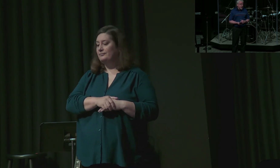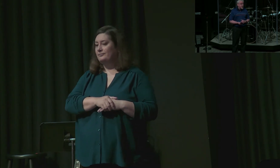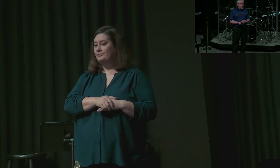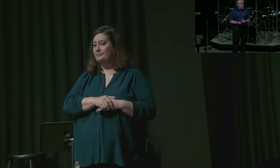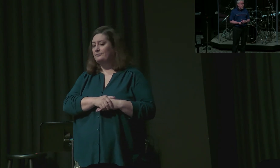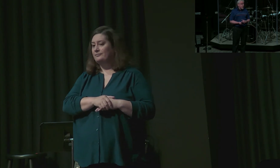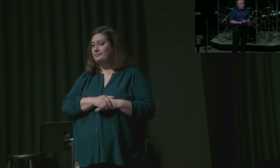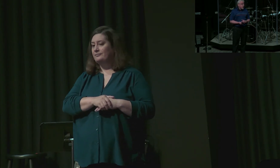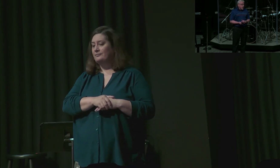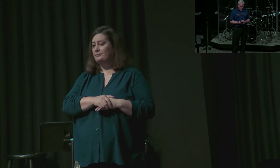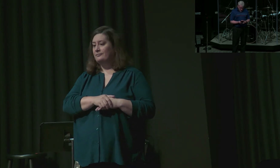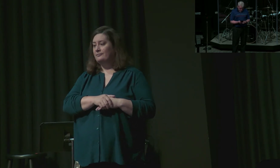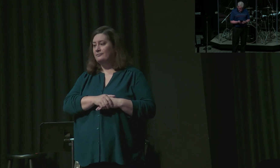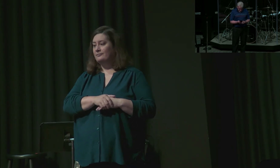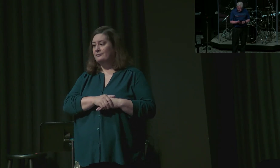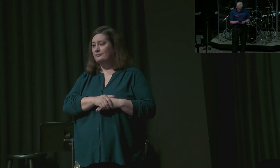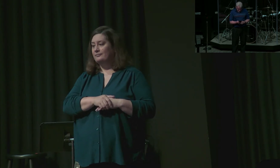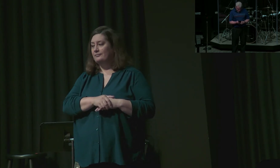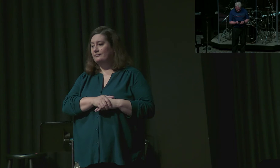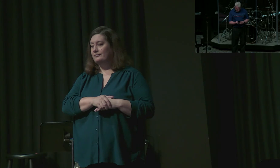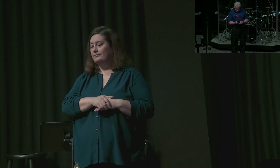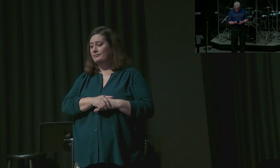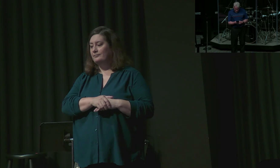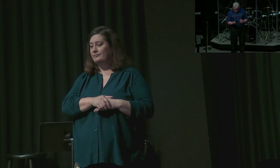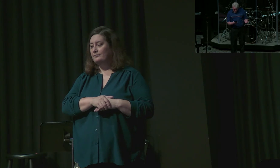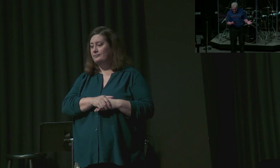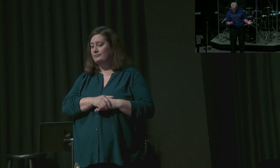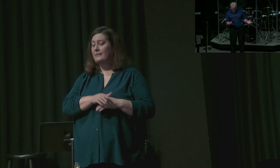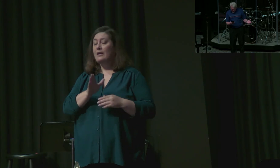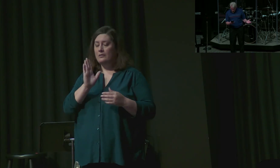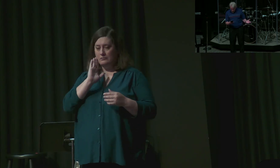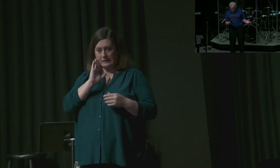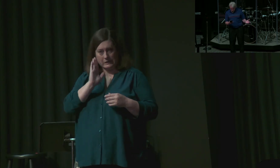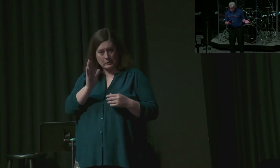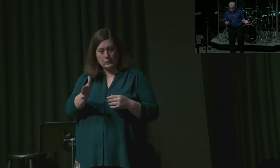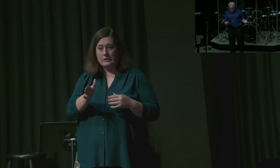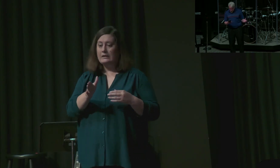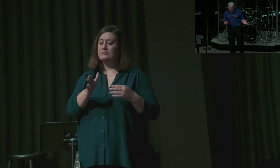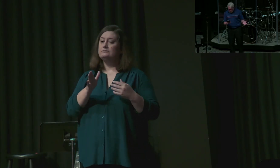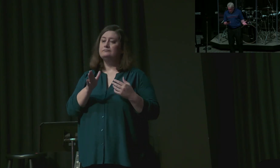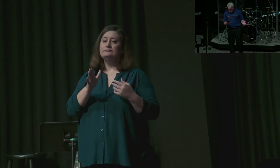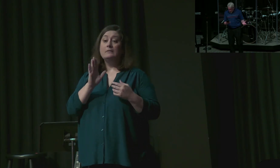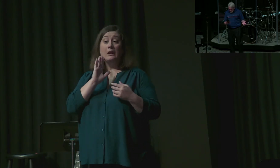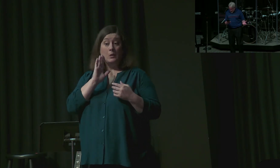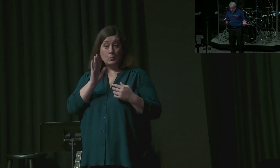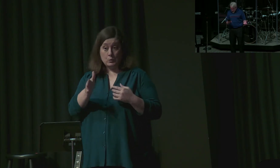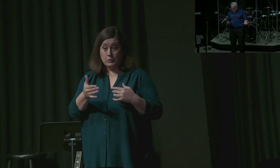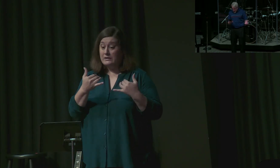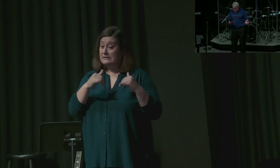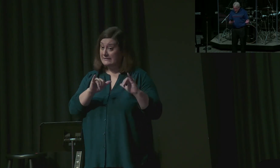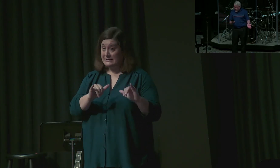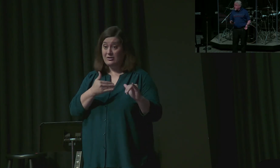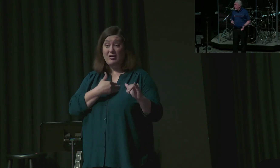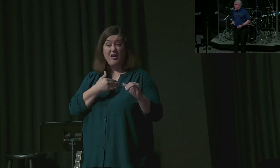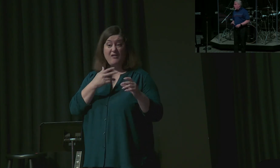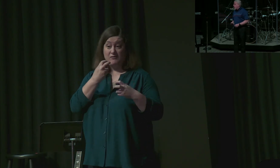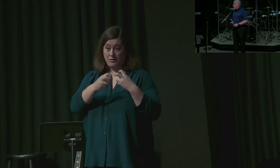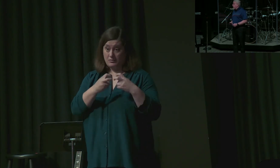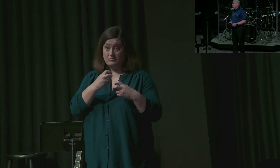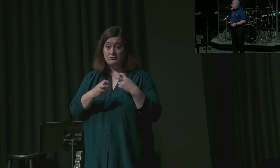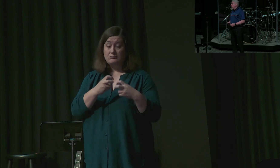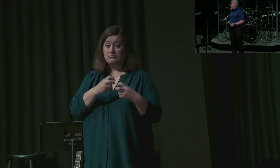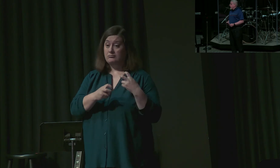and testing and hardship. There will be times when it will seem so hard to see that